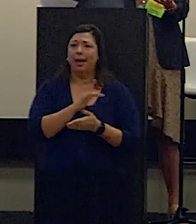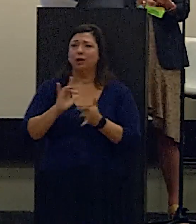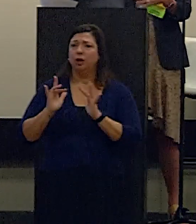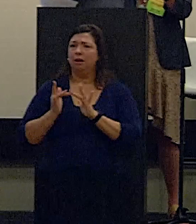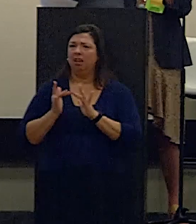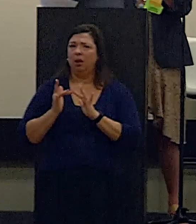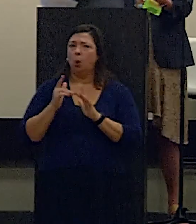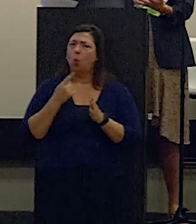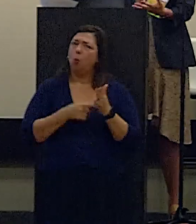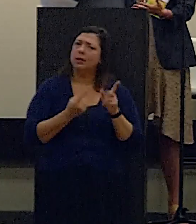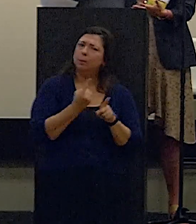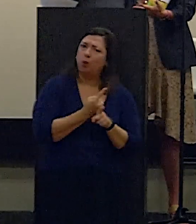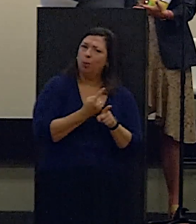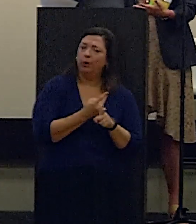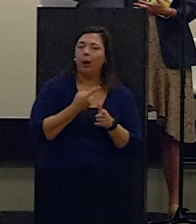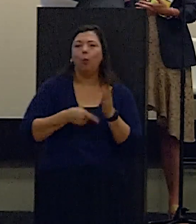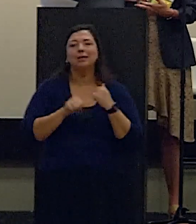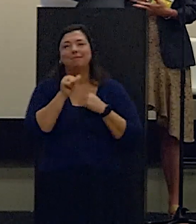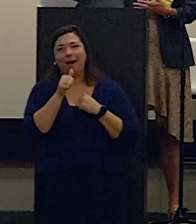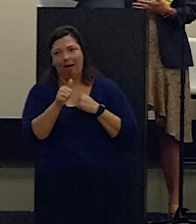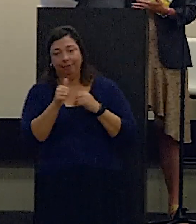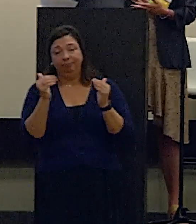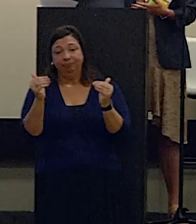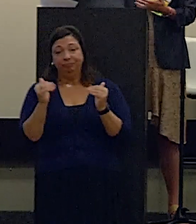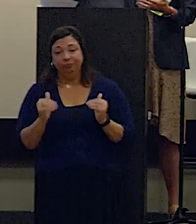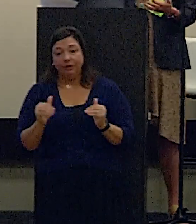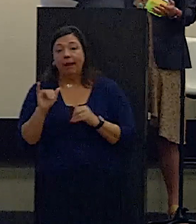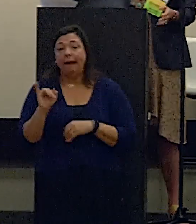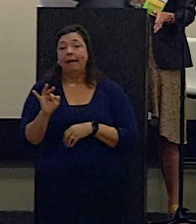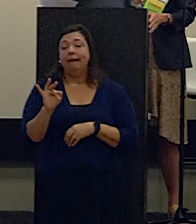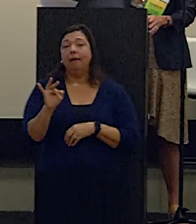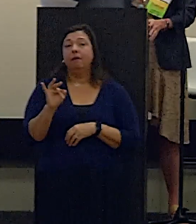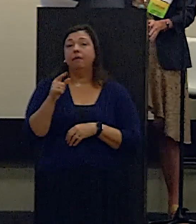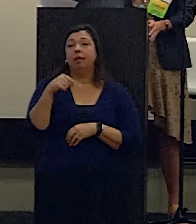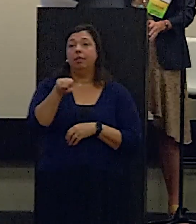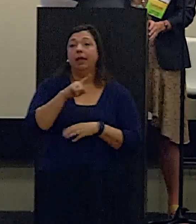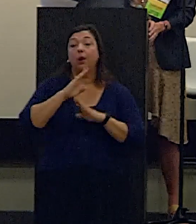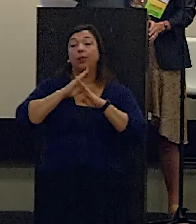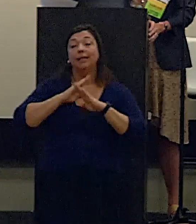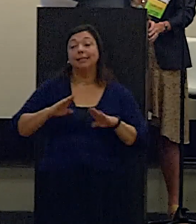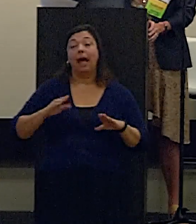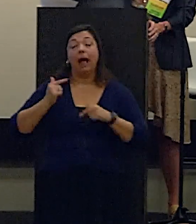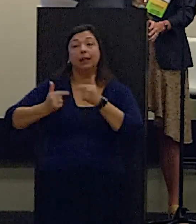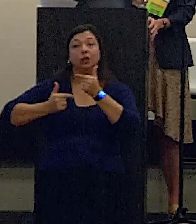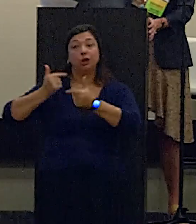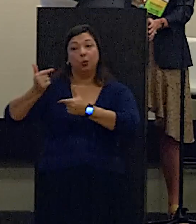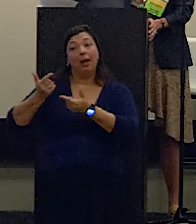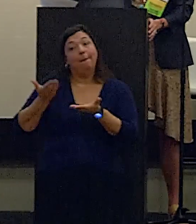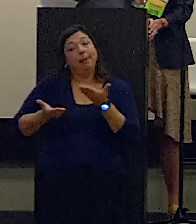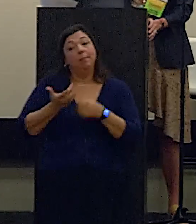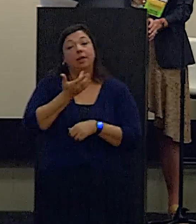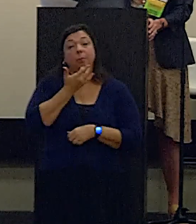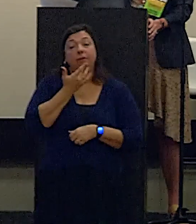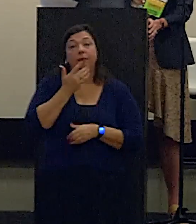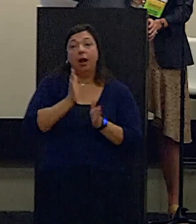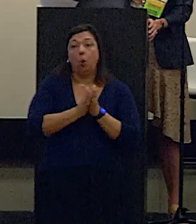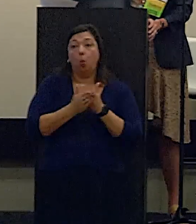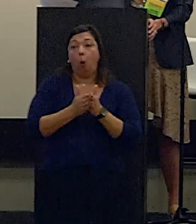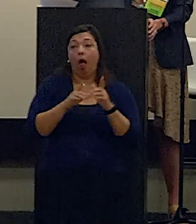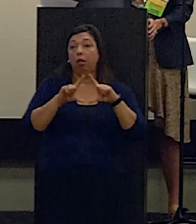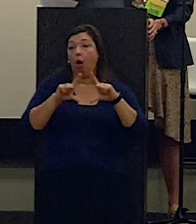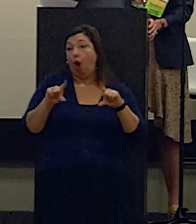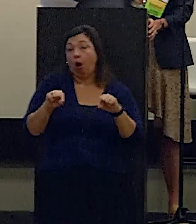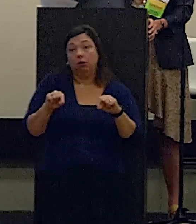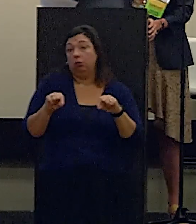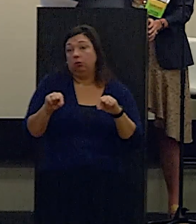What's appropriate, what's not. And if they are the silent generation, well, maybe they prefer a wallet card. Maybe they want